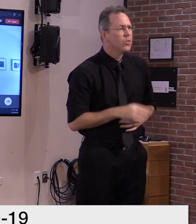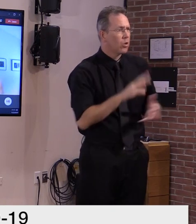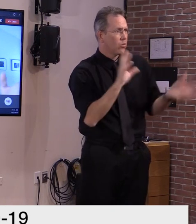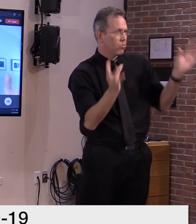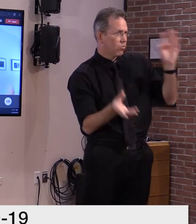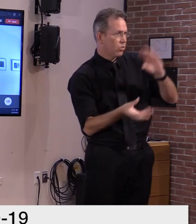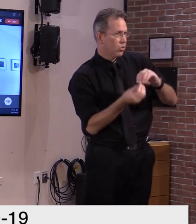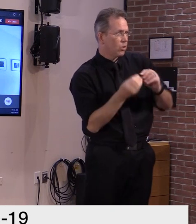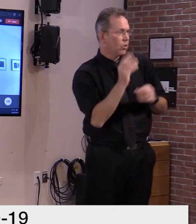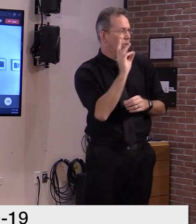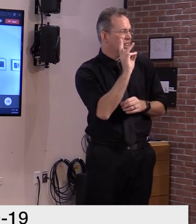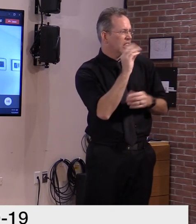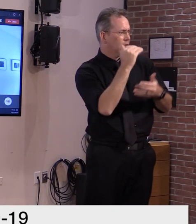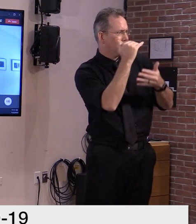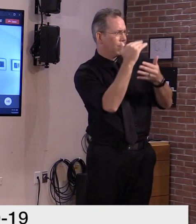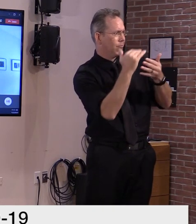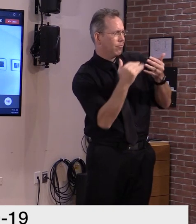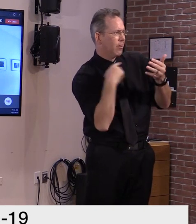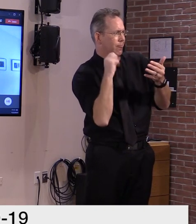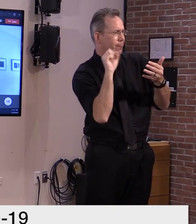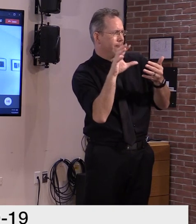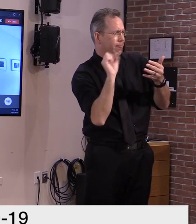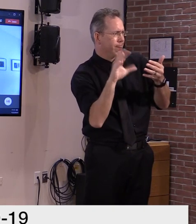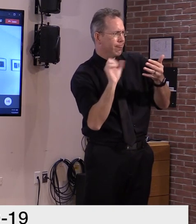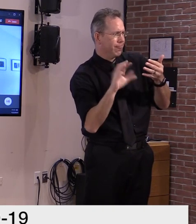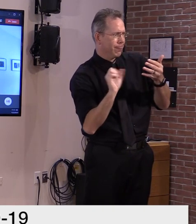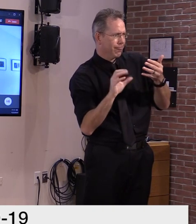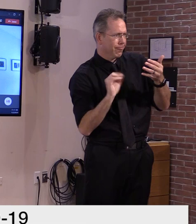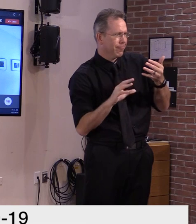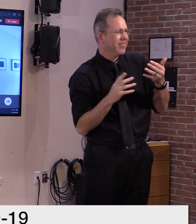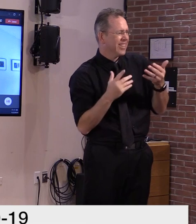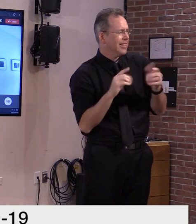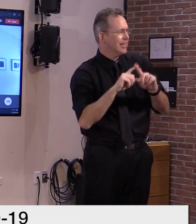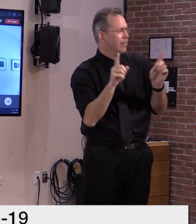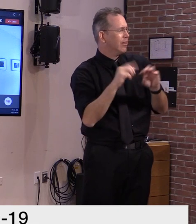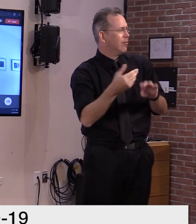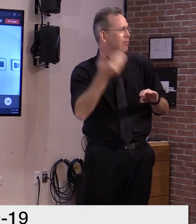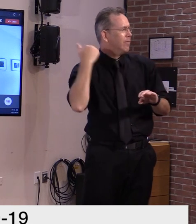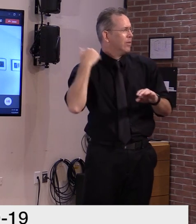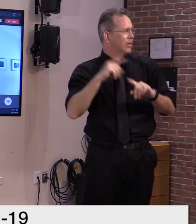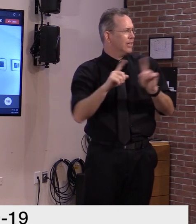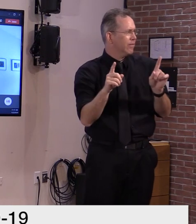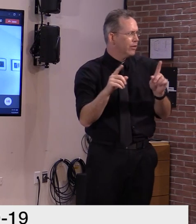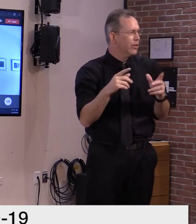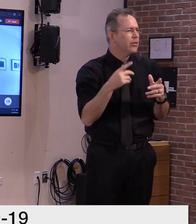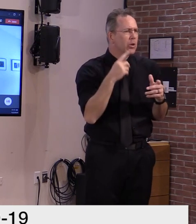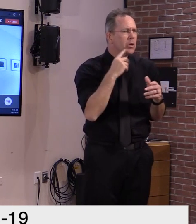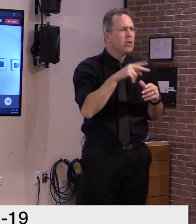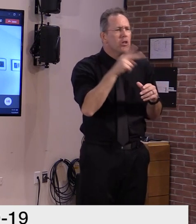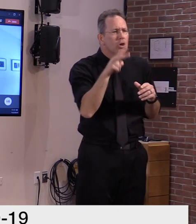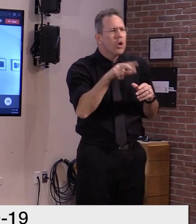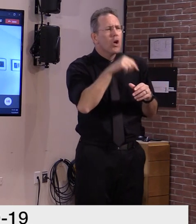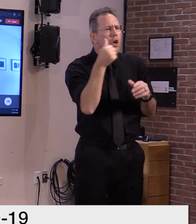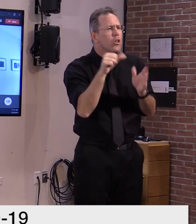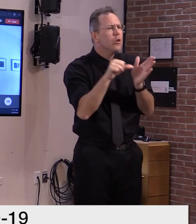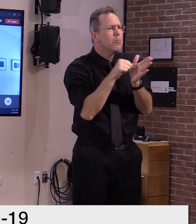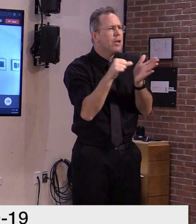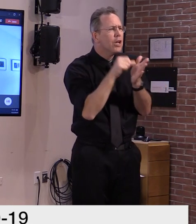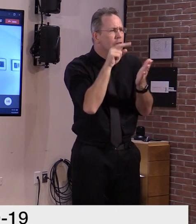steps, we have about a 10-page guidance document at accd.vermont.gov, and you can see it